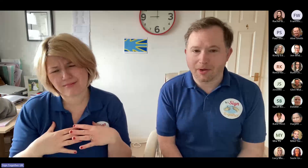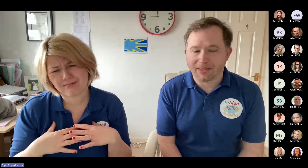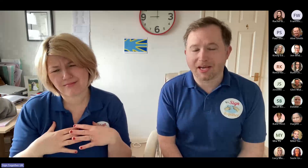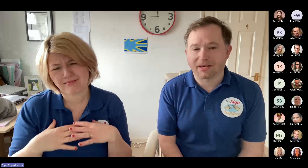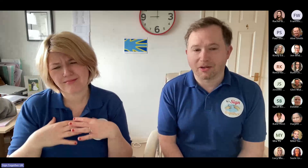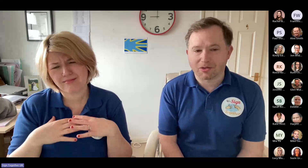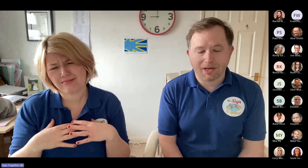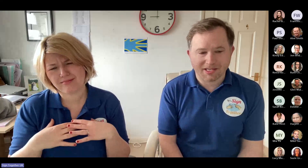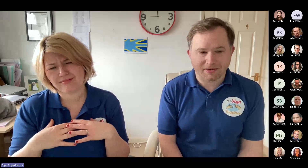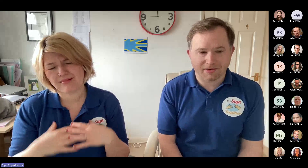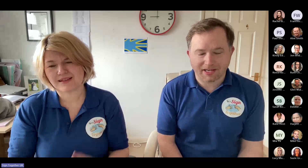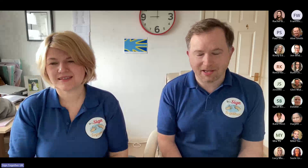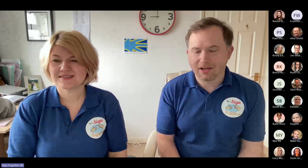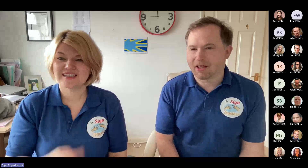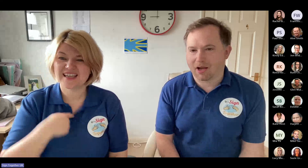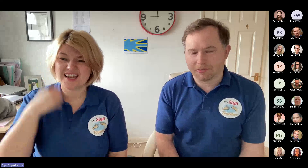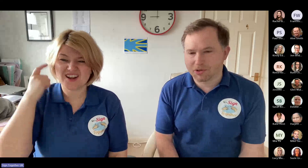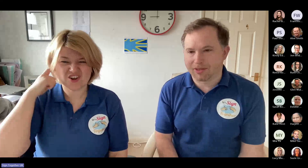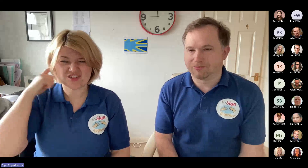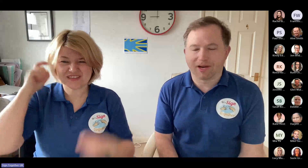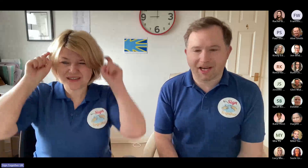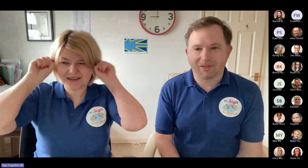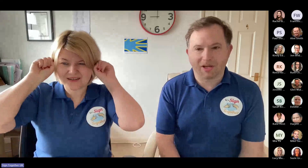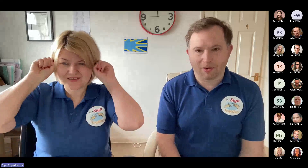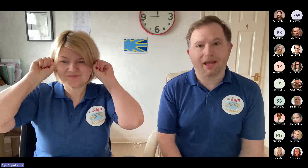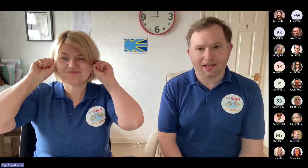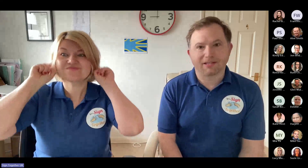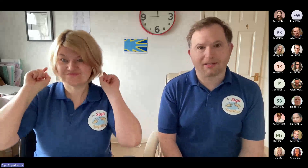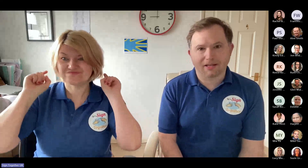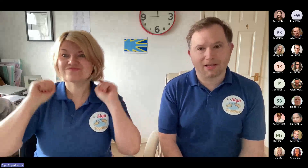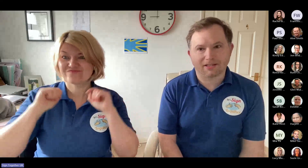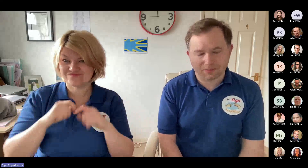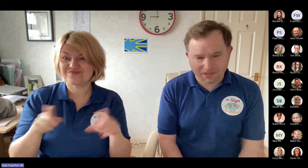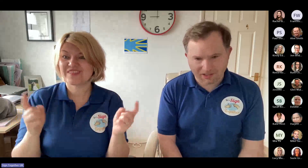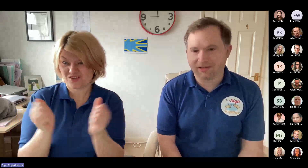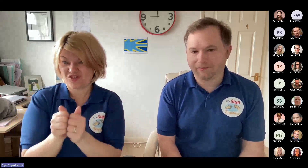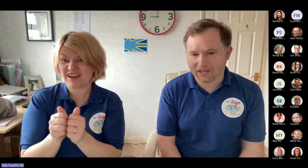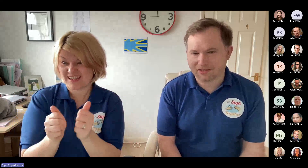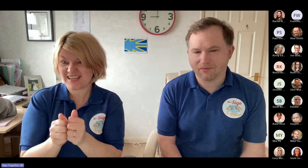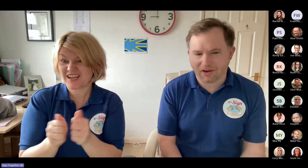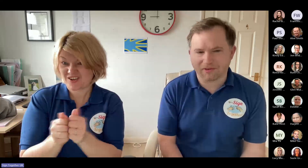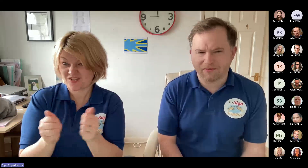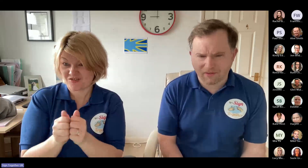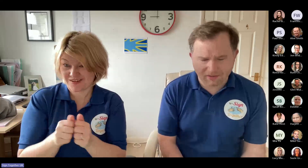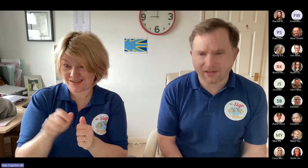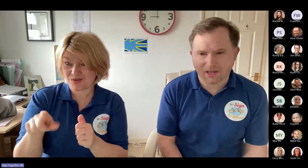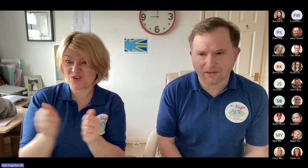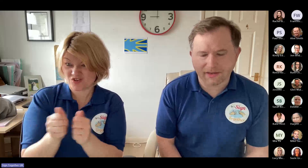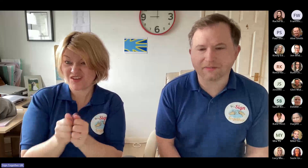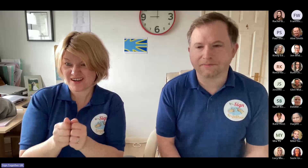with hearing loss or wears hearing aids, I'm sure that right now they're going, yes, yes, yes, yes, absolutely. It's very, very tiring.